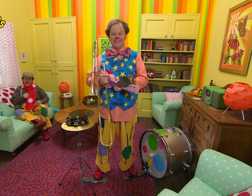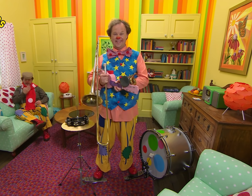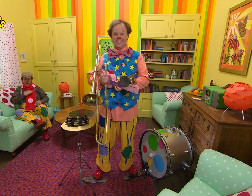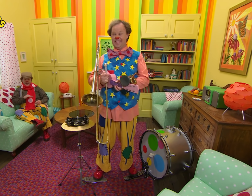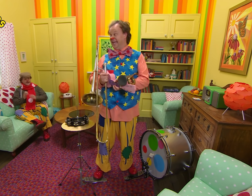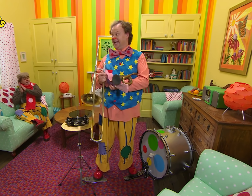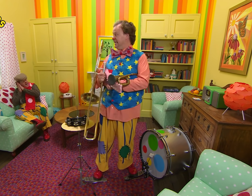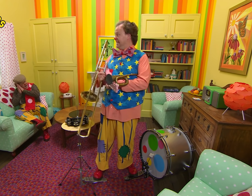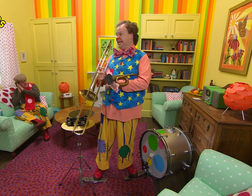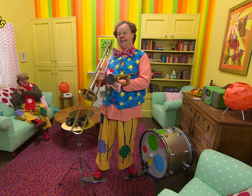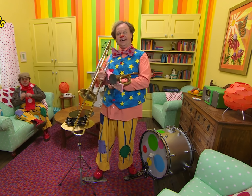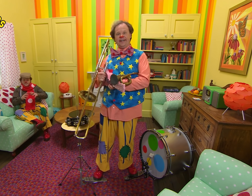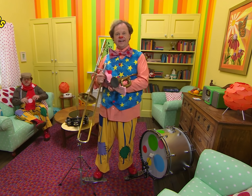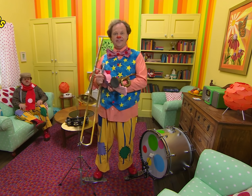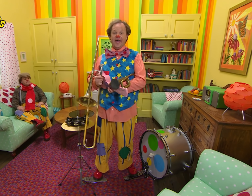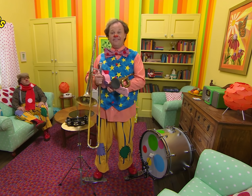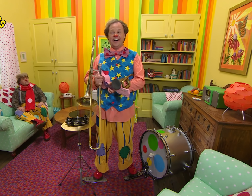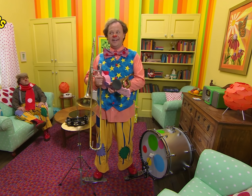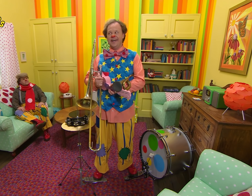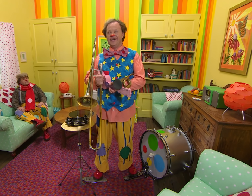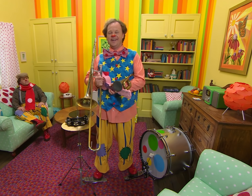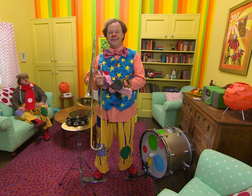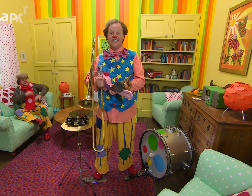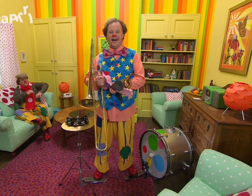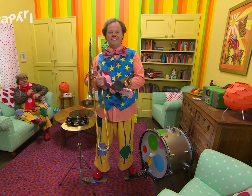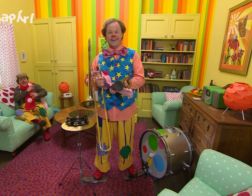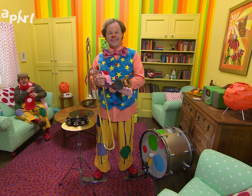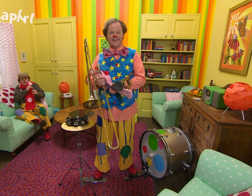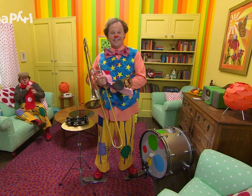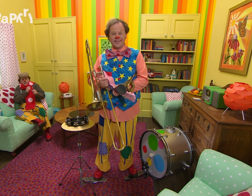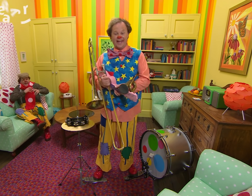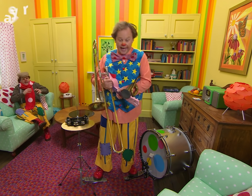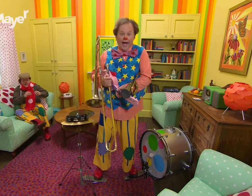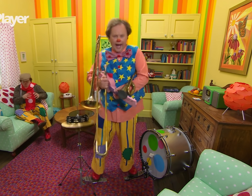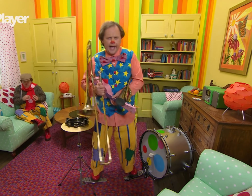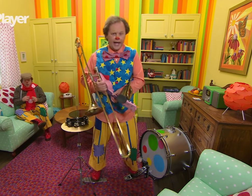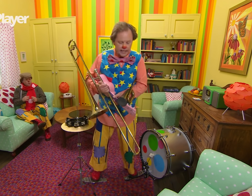I need a nap. Oh, one, two, one, two, three.